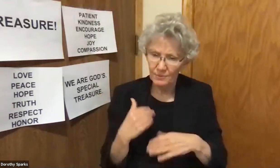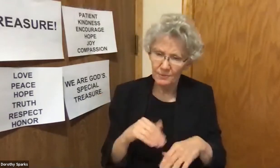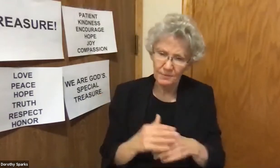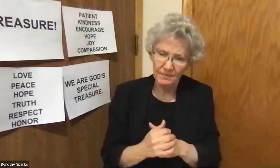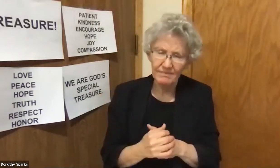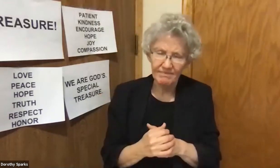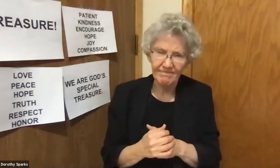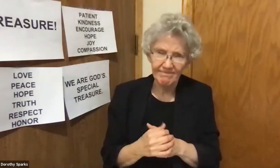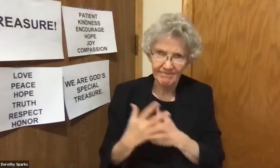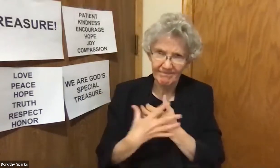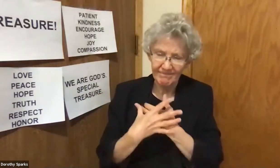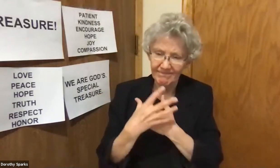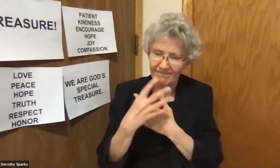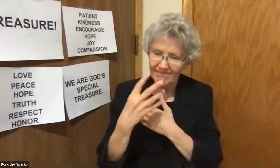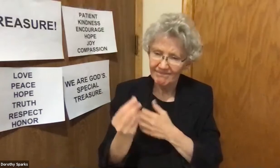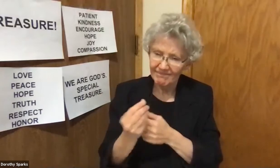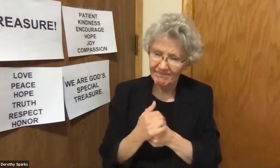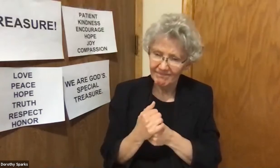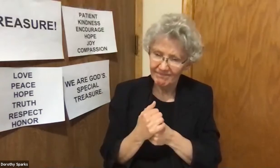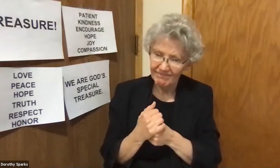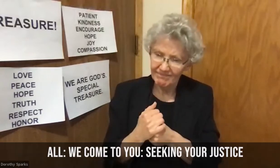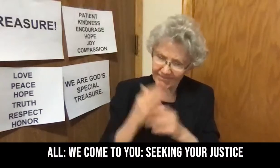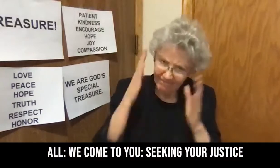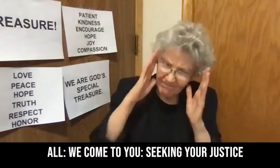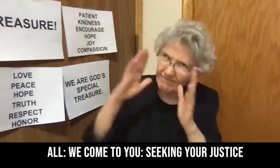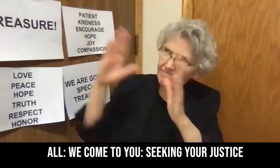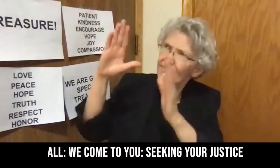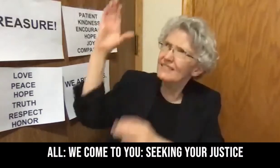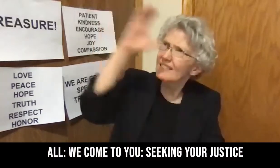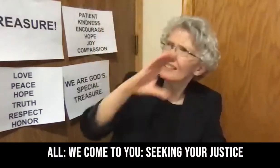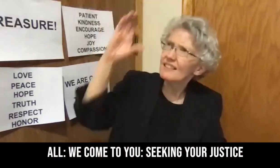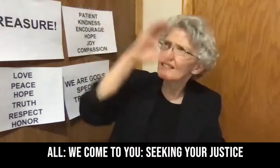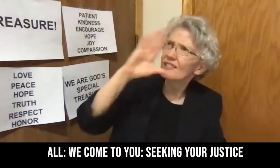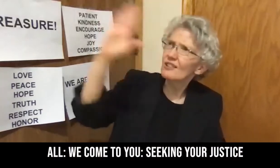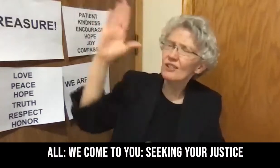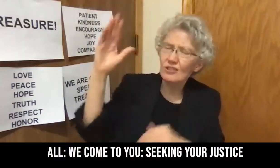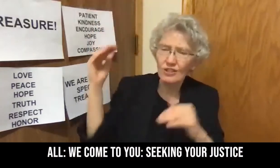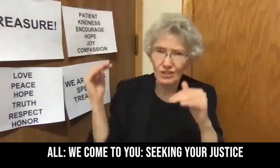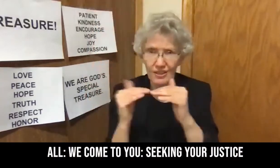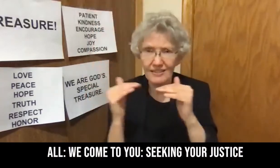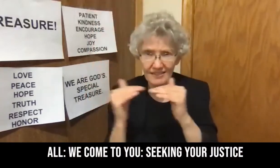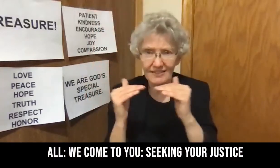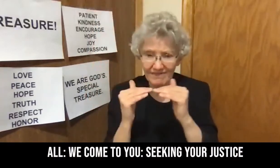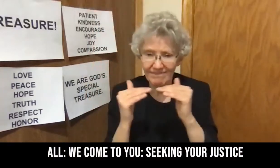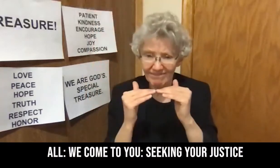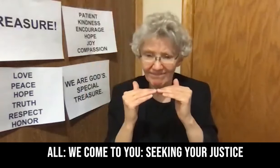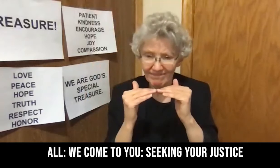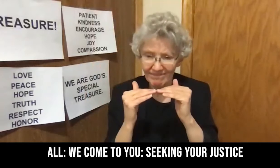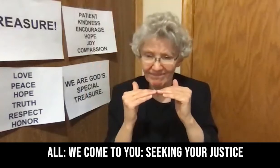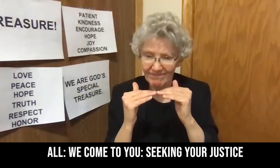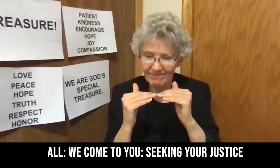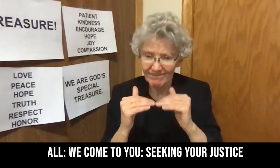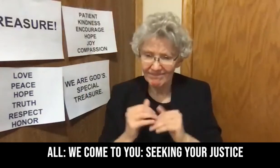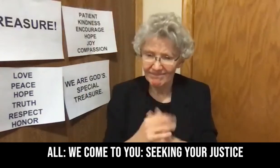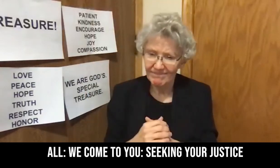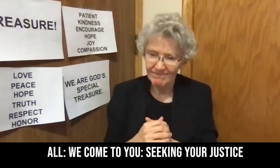For the earth groaning under our weight. And please follow along. We come